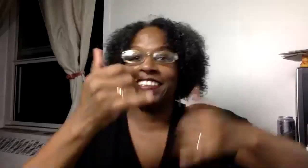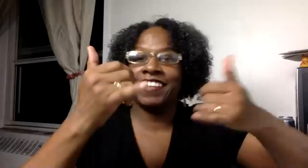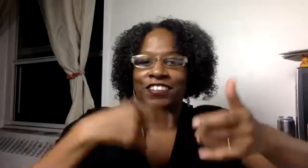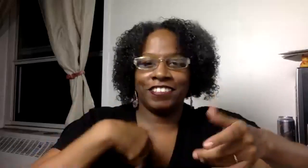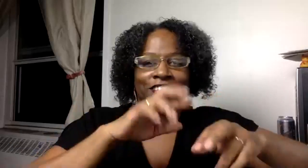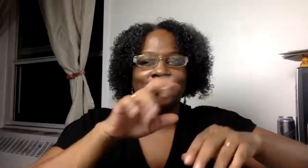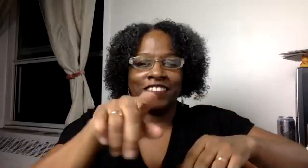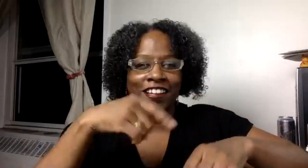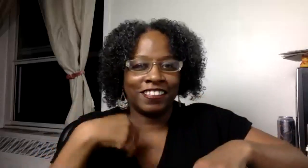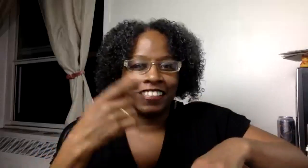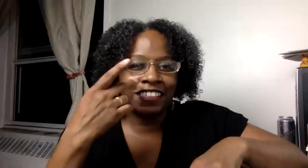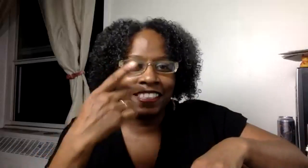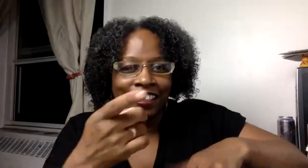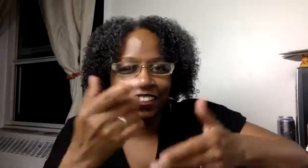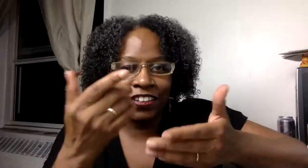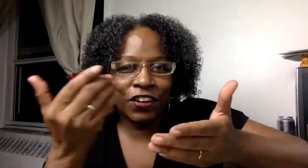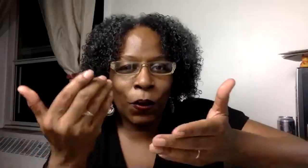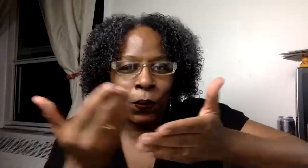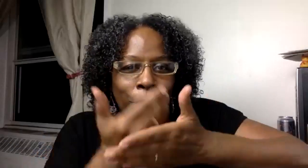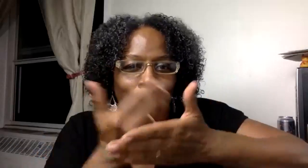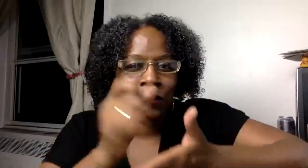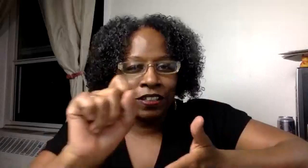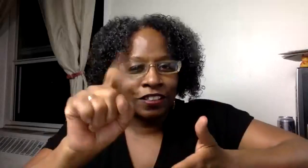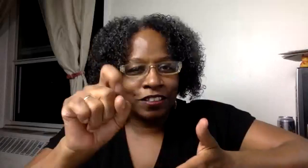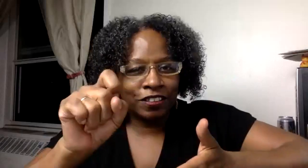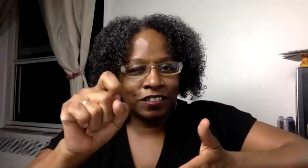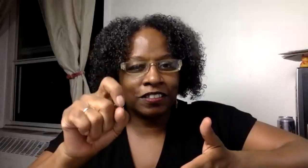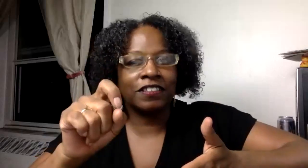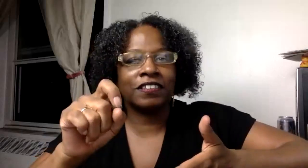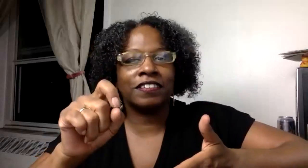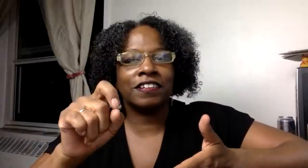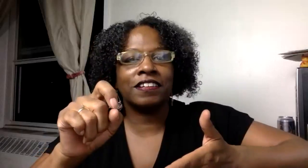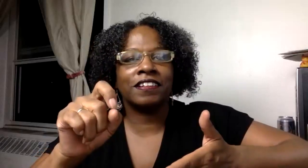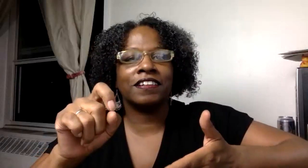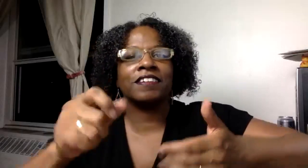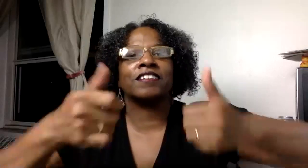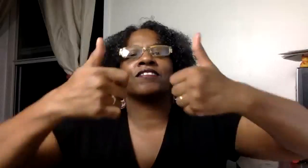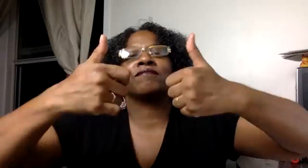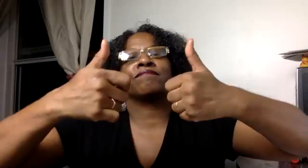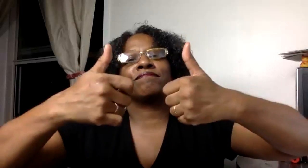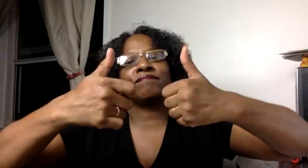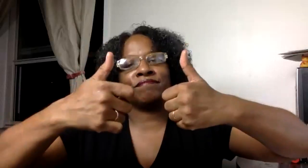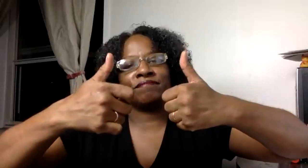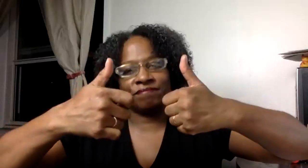Gatry left paren Canada right paren left paren she slash the right paren. Computer audio muted. Video